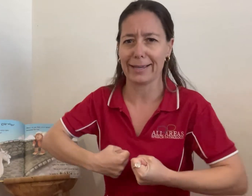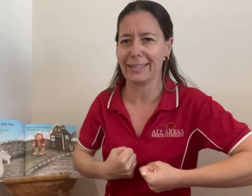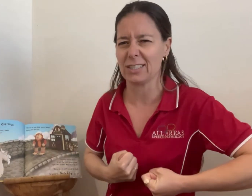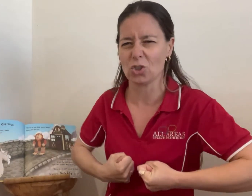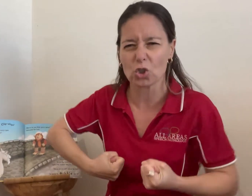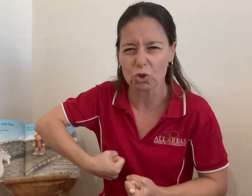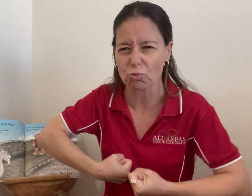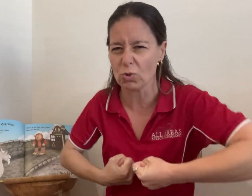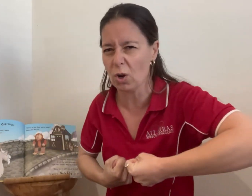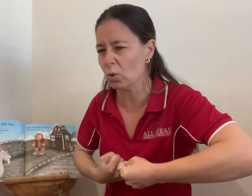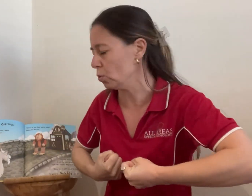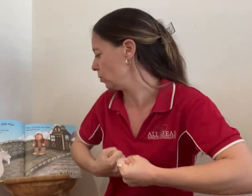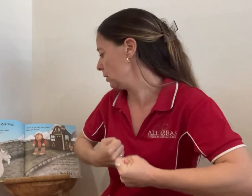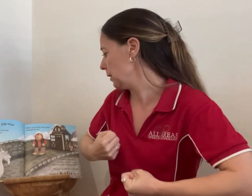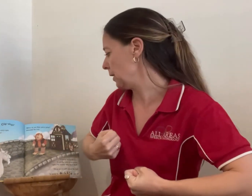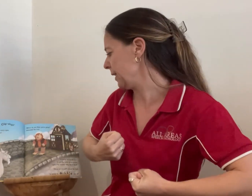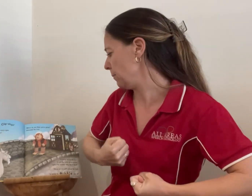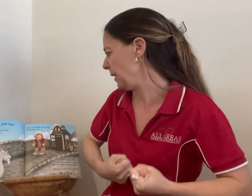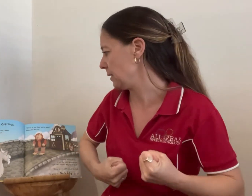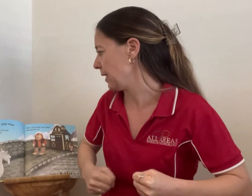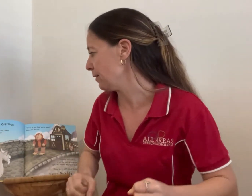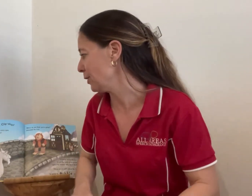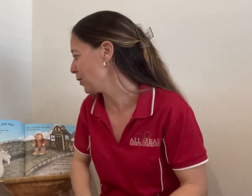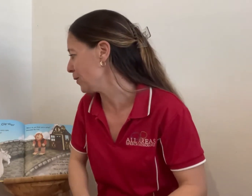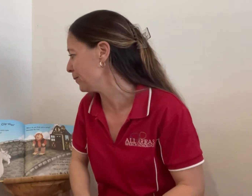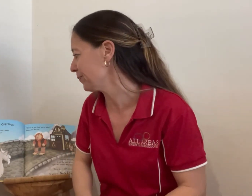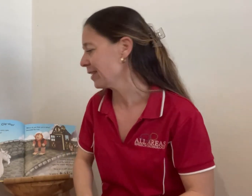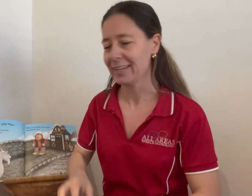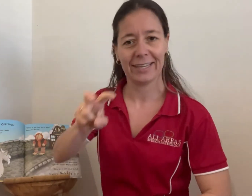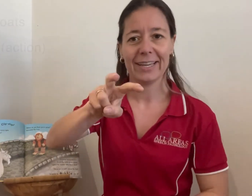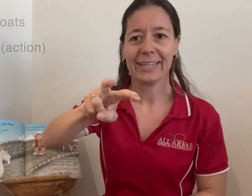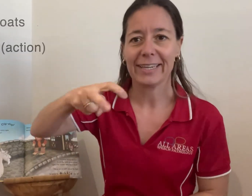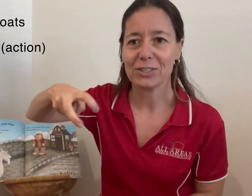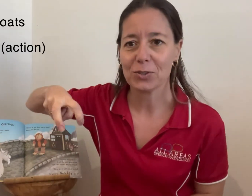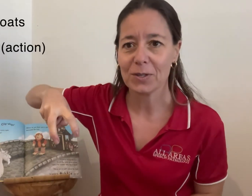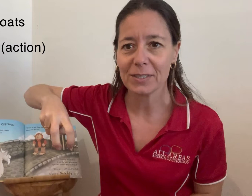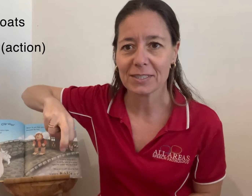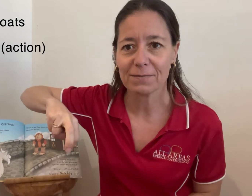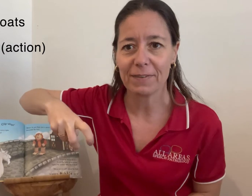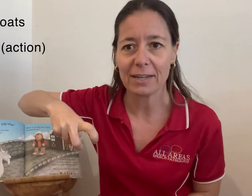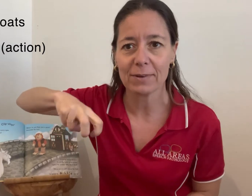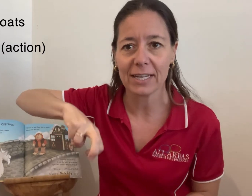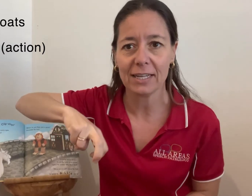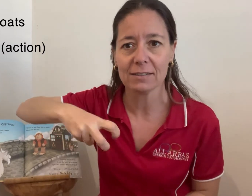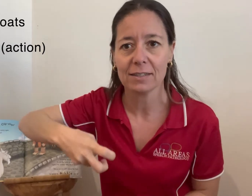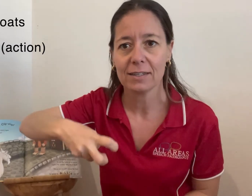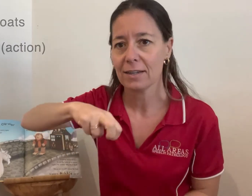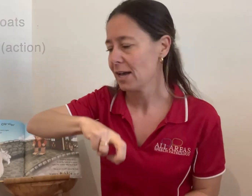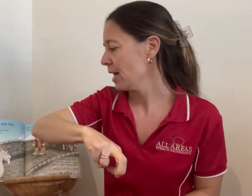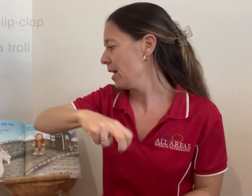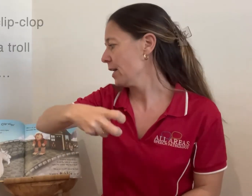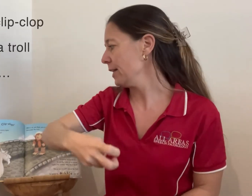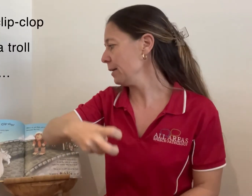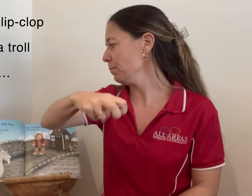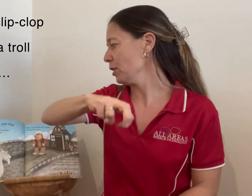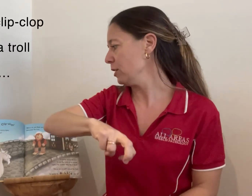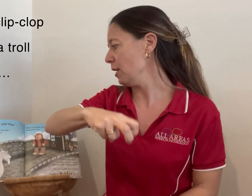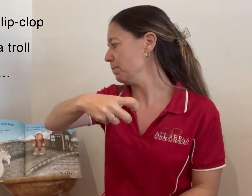this. Troll. Like a big scary troll. Get your goat's feet ready. Clip, clop,